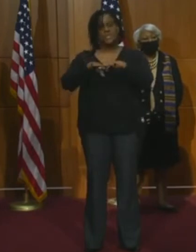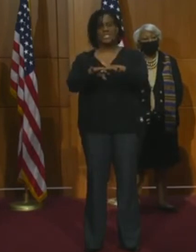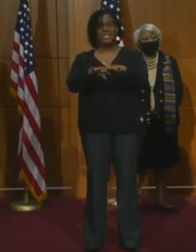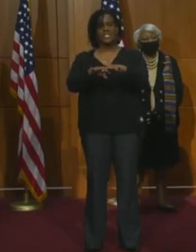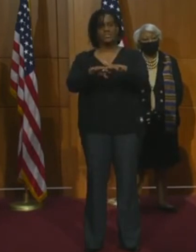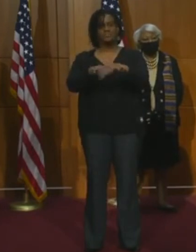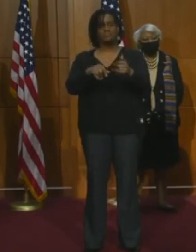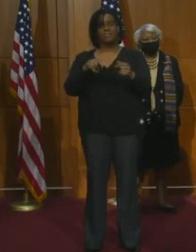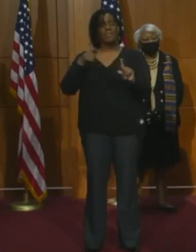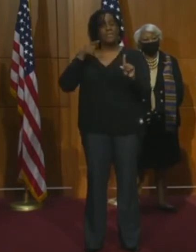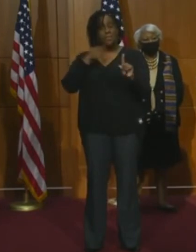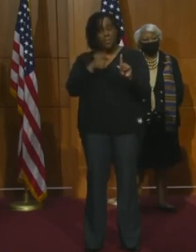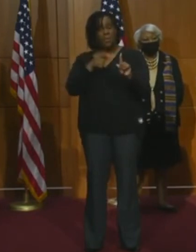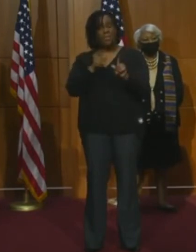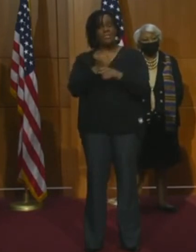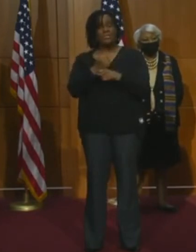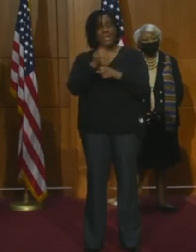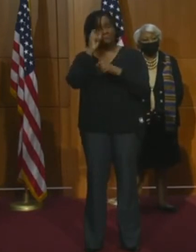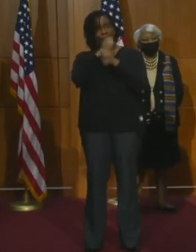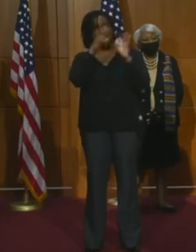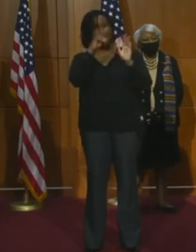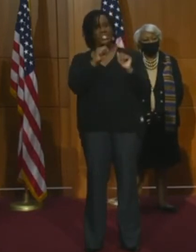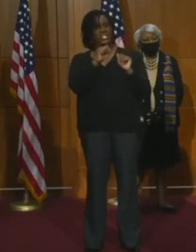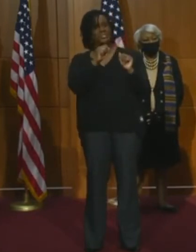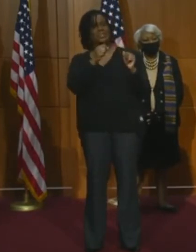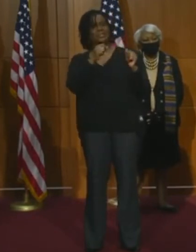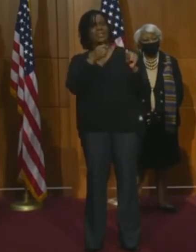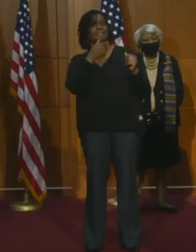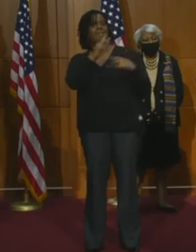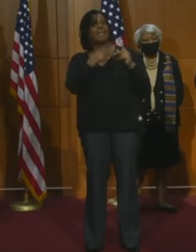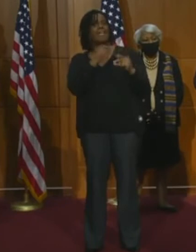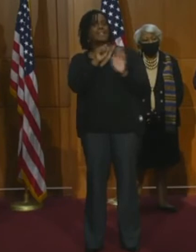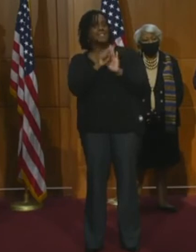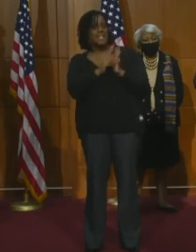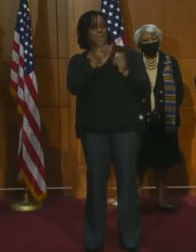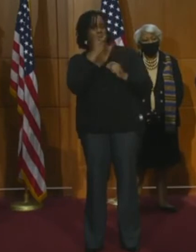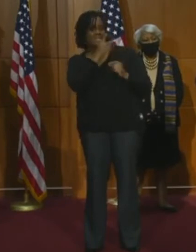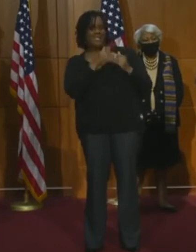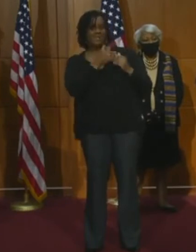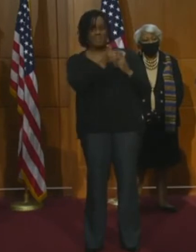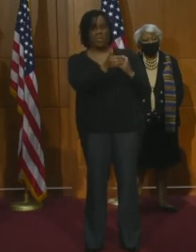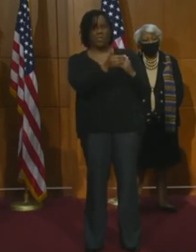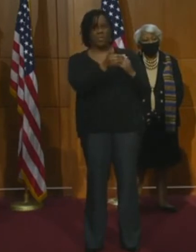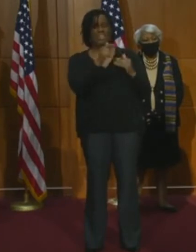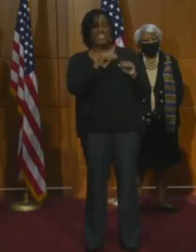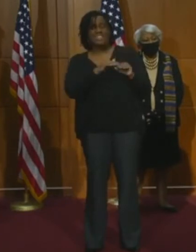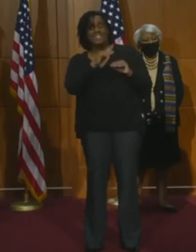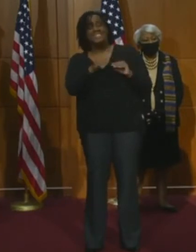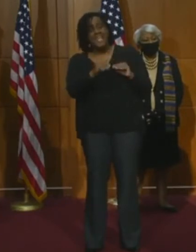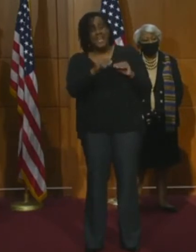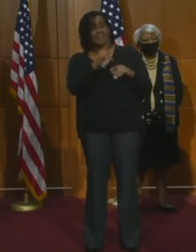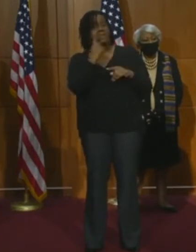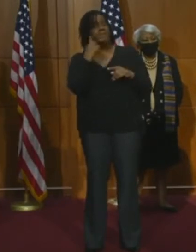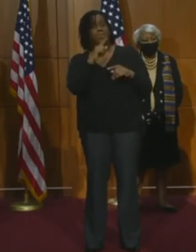the Virginia we want to be as we go forward. It is a step toward the Virginia we want to leave for our